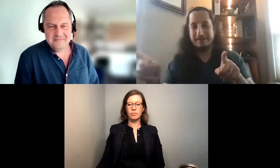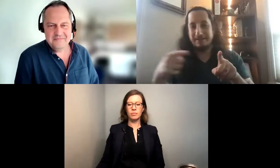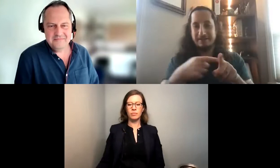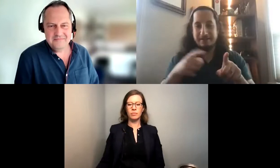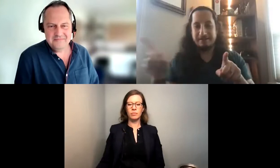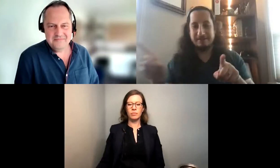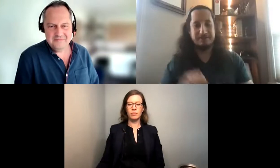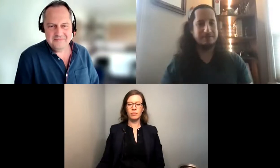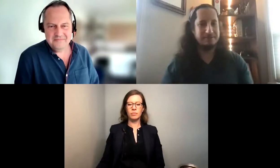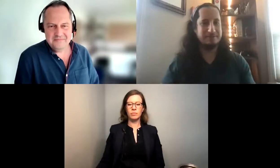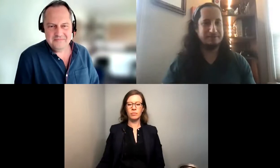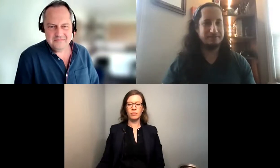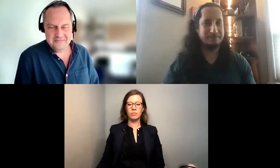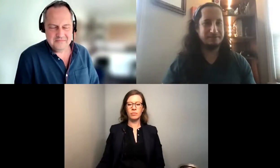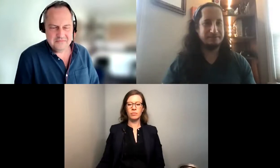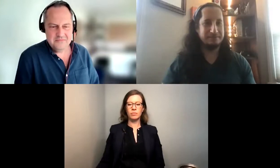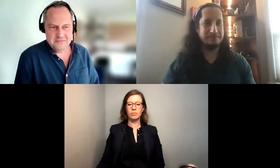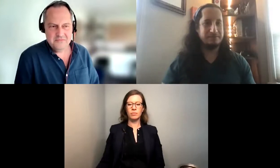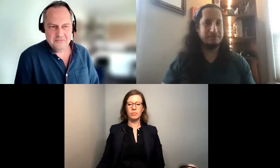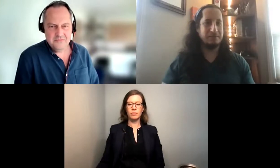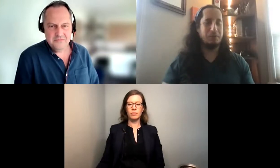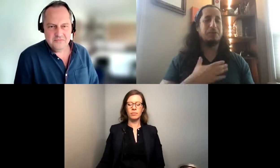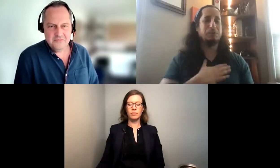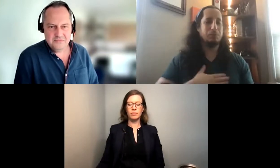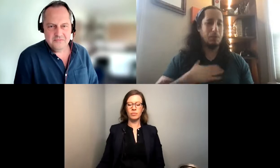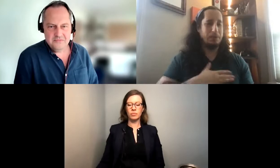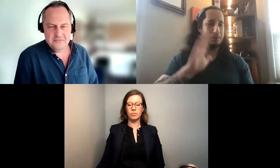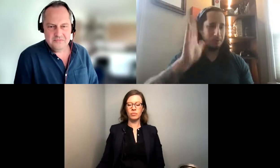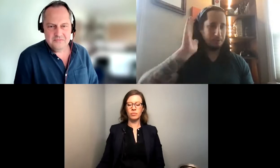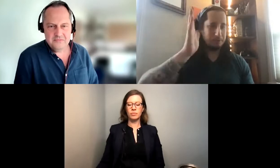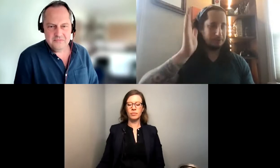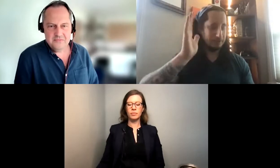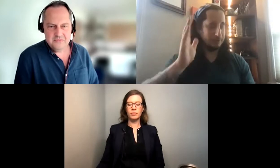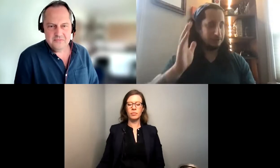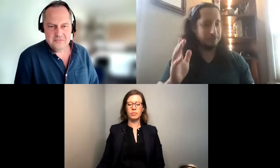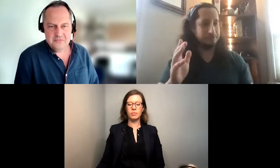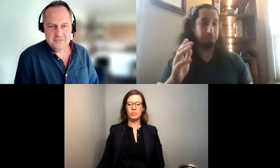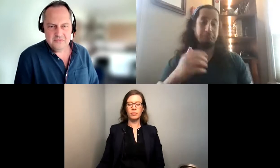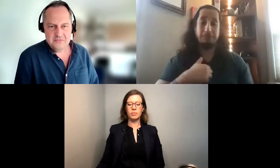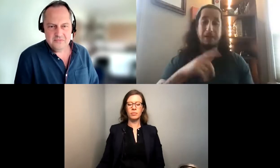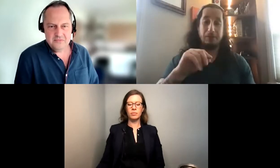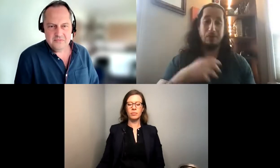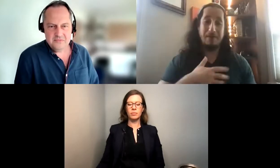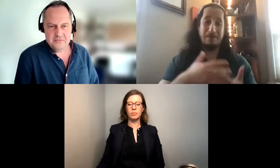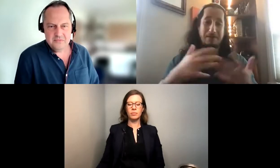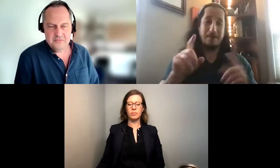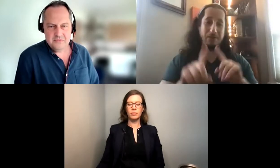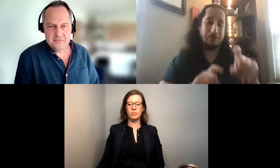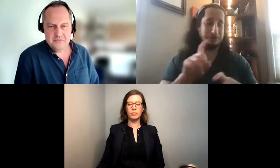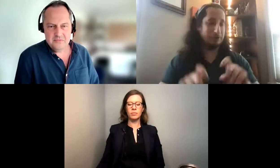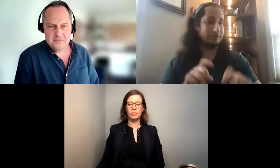So our paths have crossed, as well as my interest in this field. So I really enjoyed